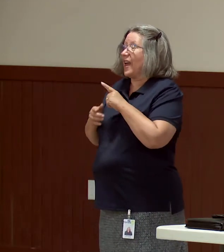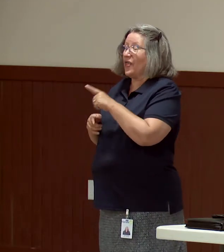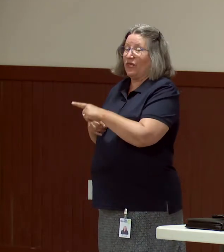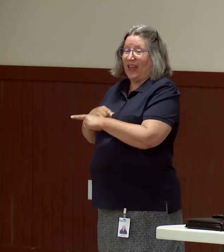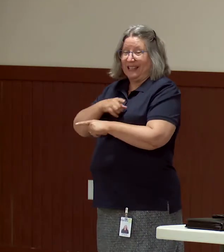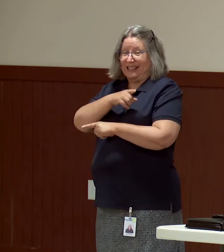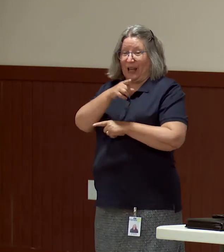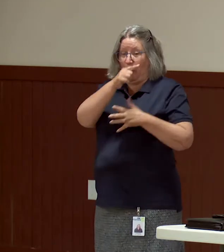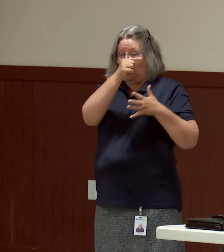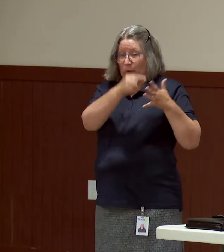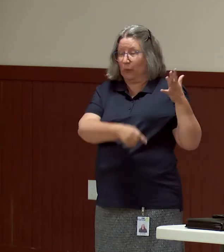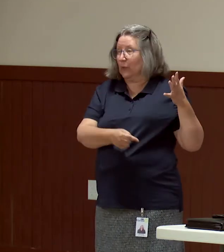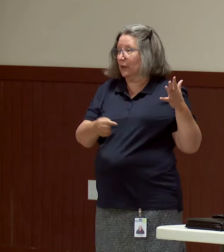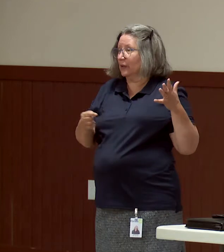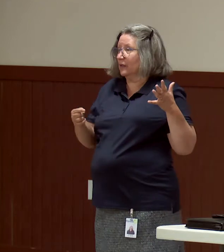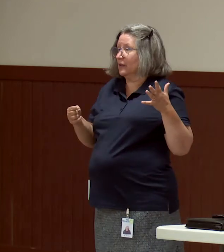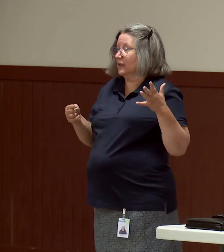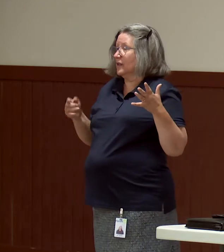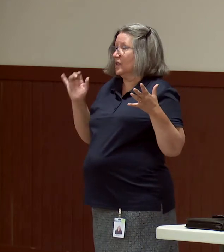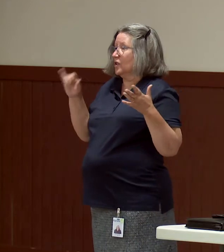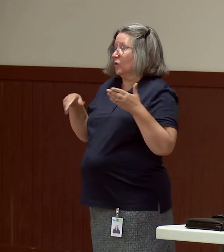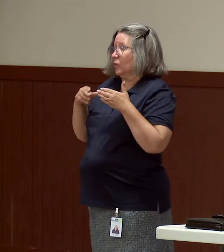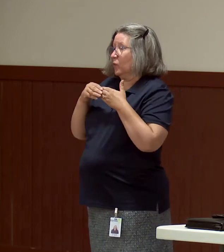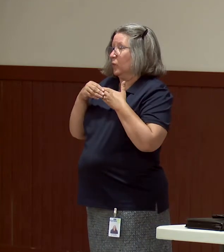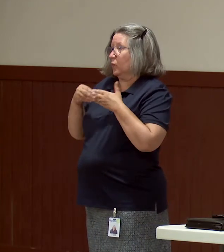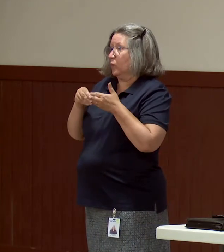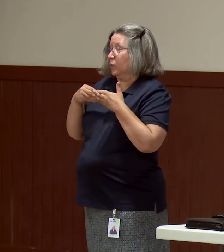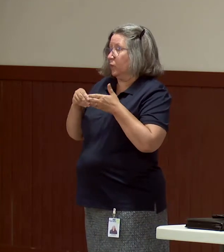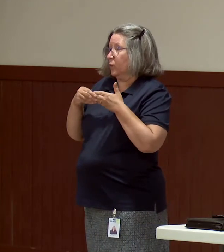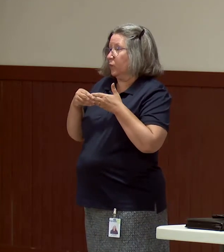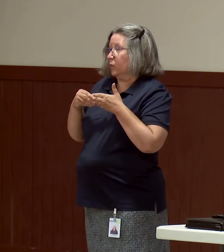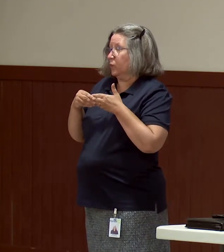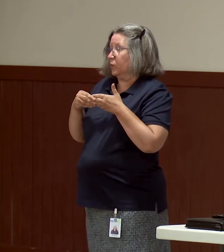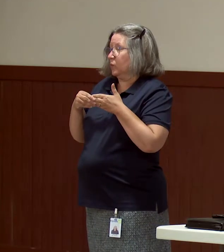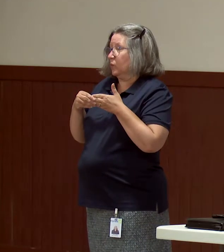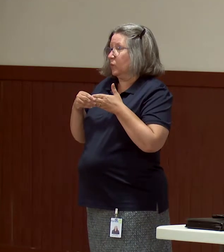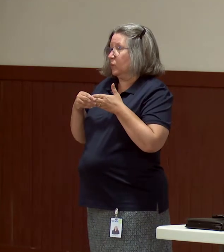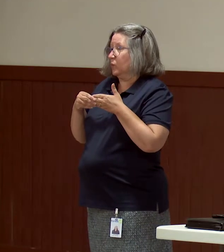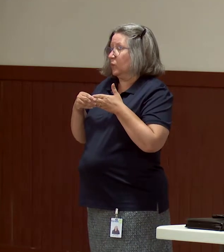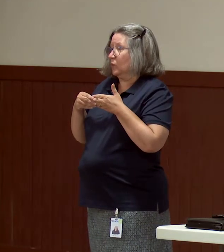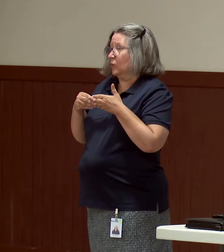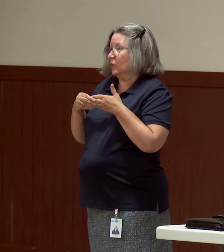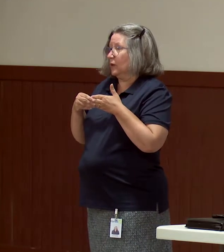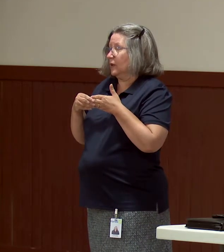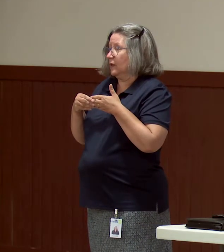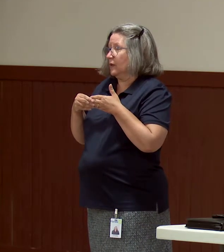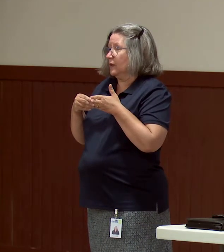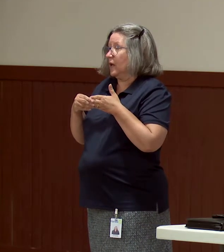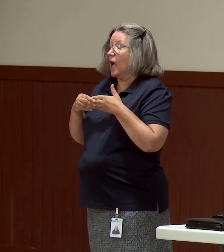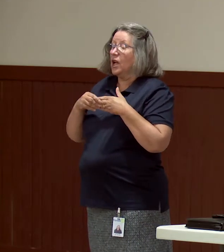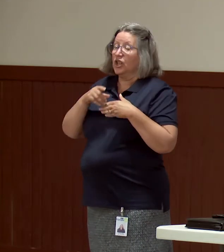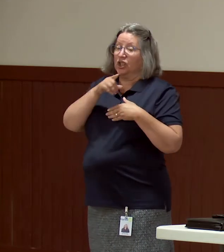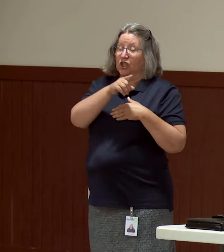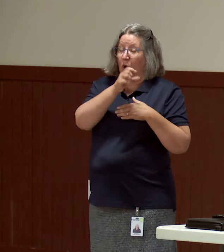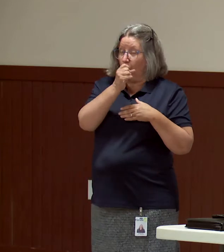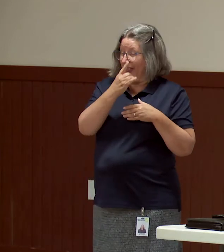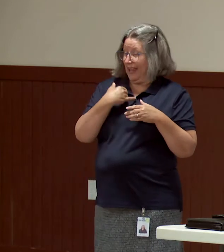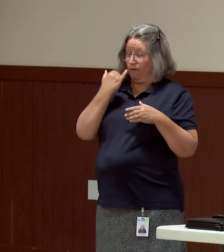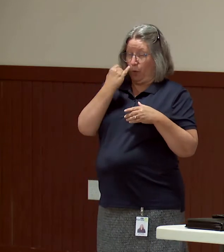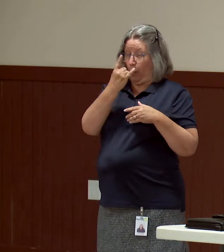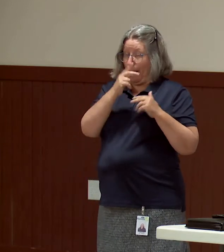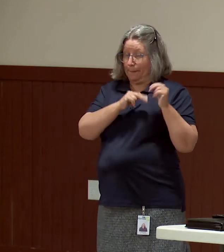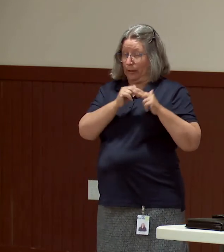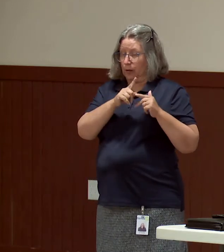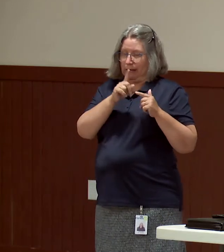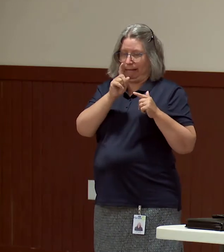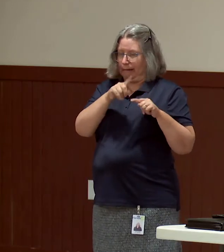rules. For example, we would have some leeway here to do something with a building that wouldn't qualify under the infrastructure funding. And what it's meant